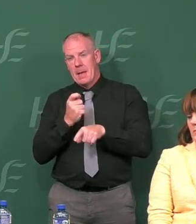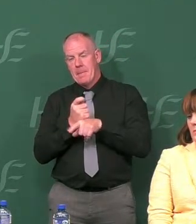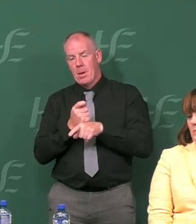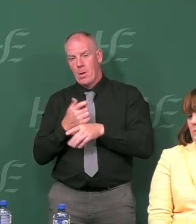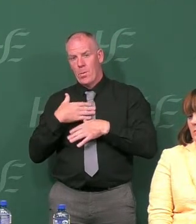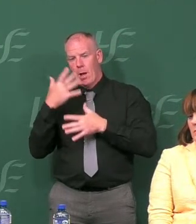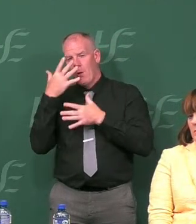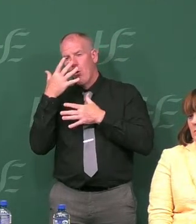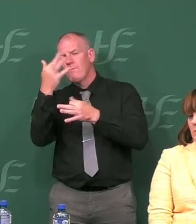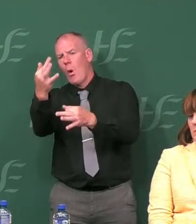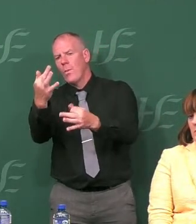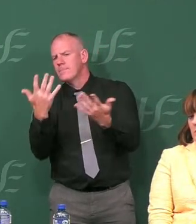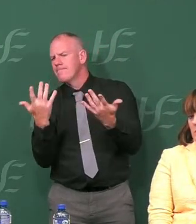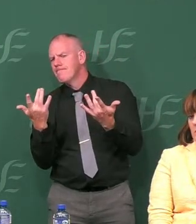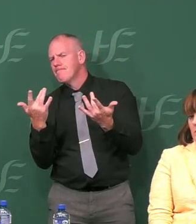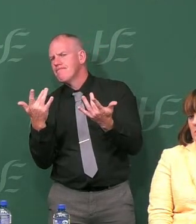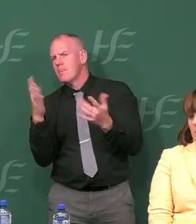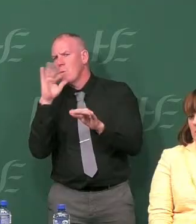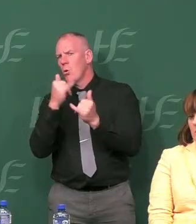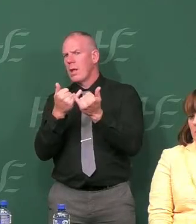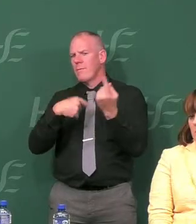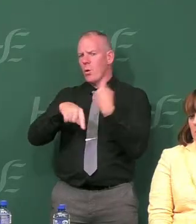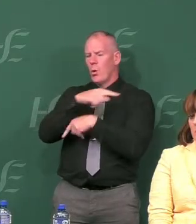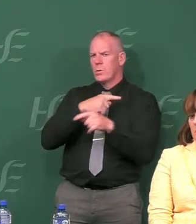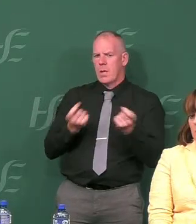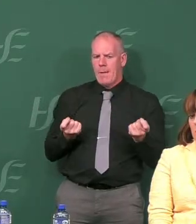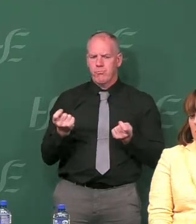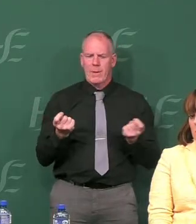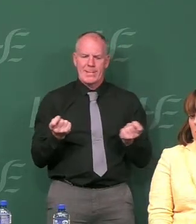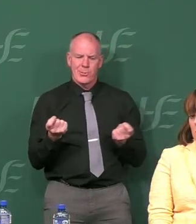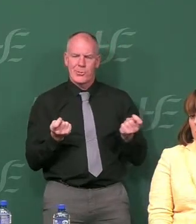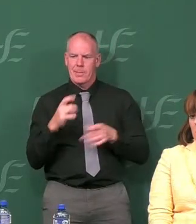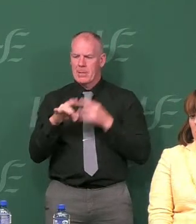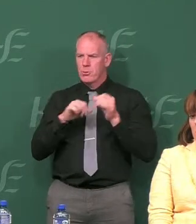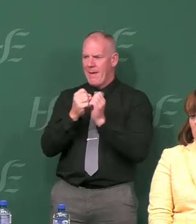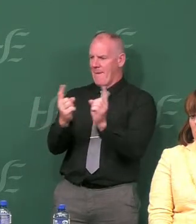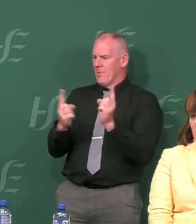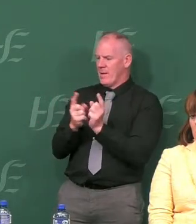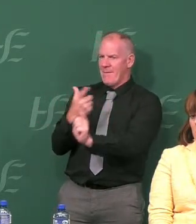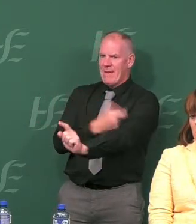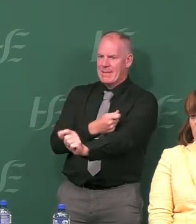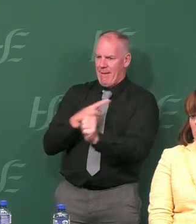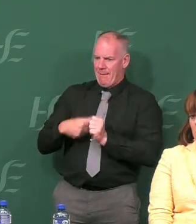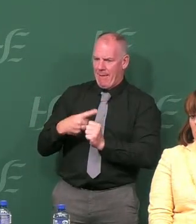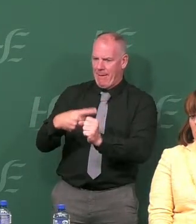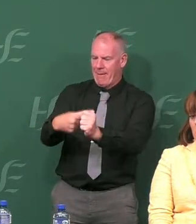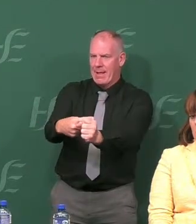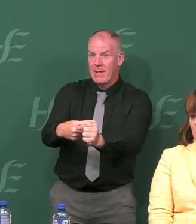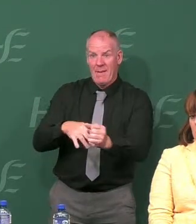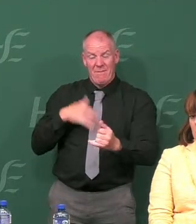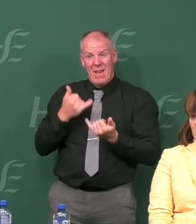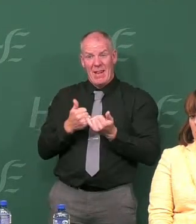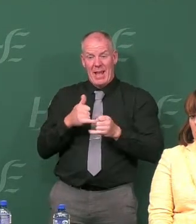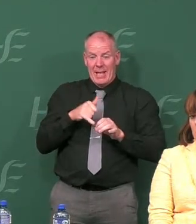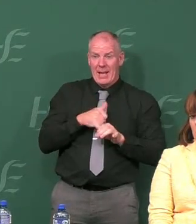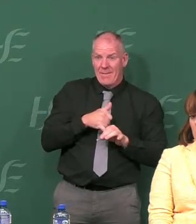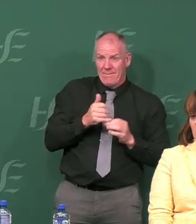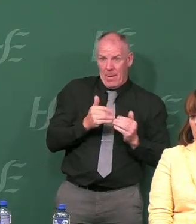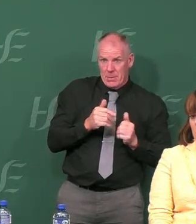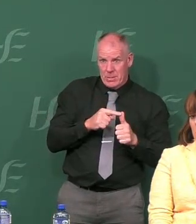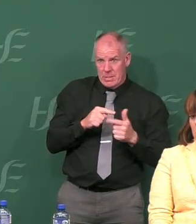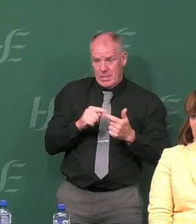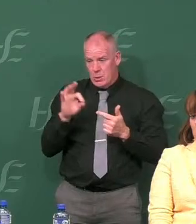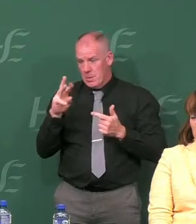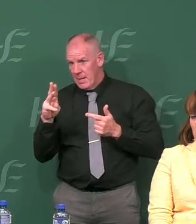looking ahead in terms of what that would all look like from an operational perspective. We certainly see community pharmacies and GPs playing a key